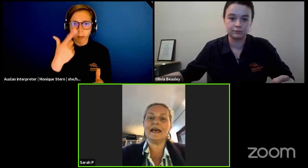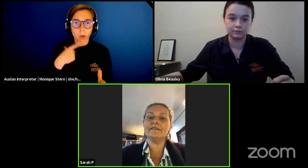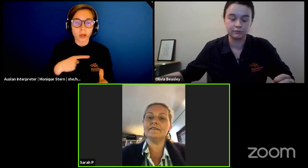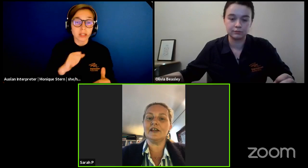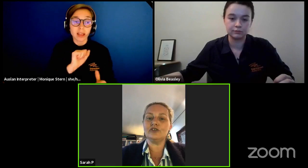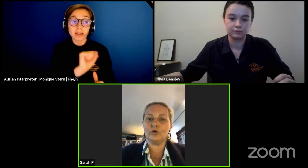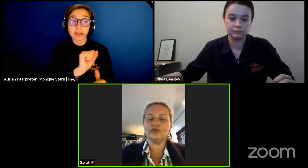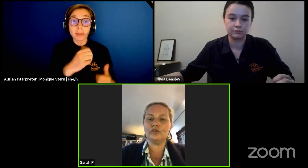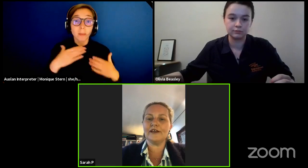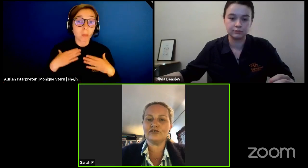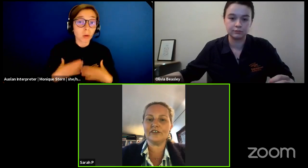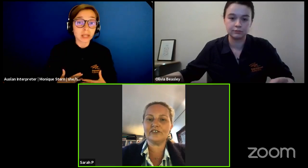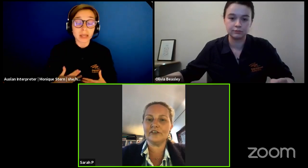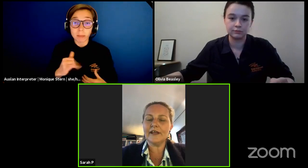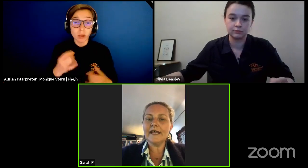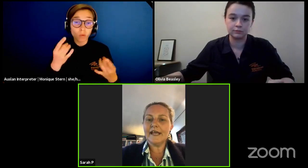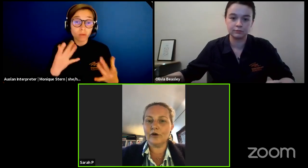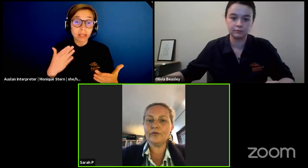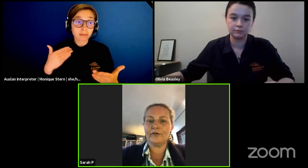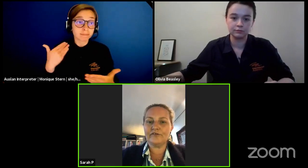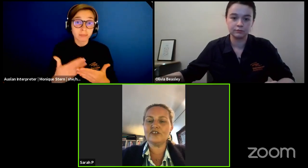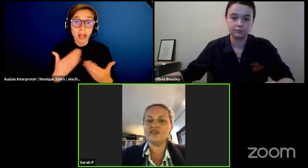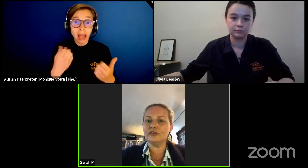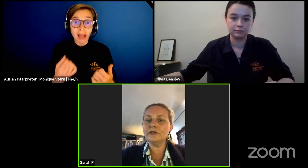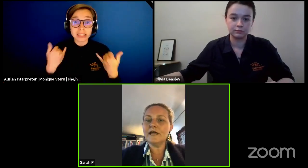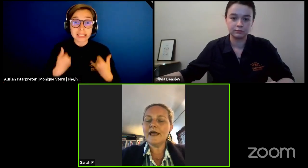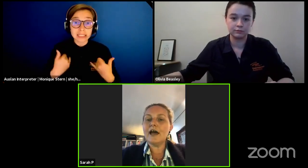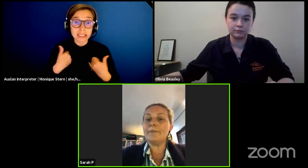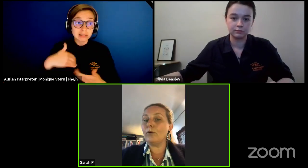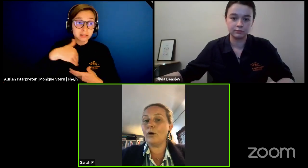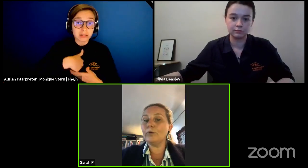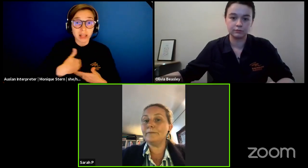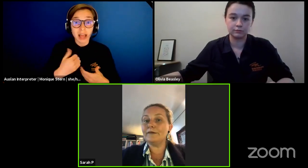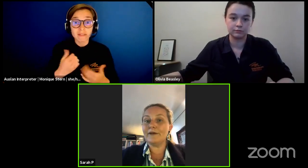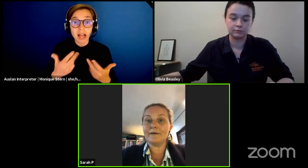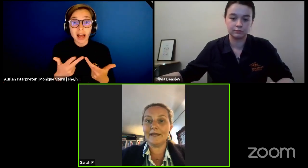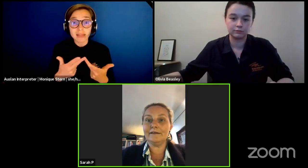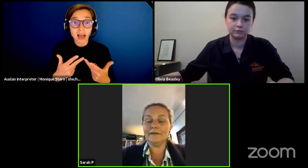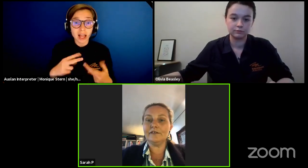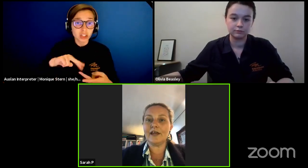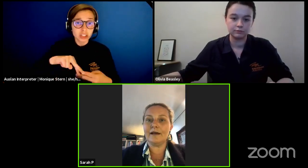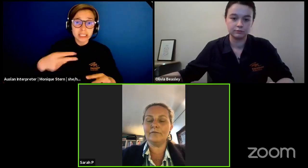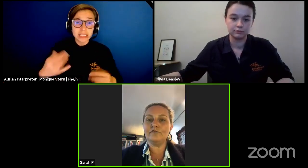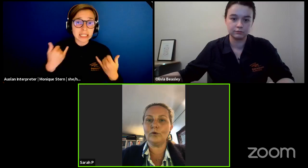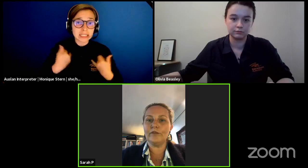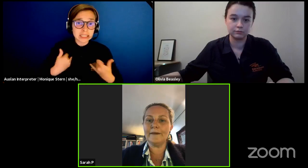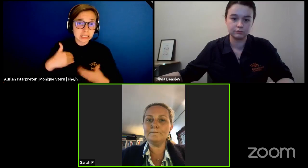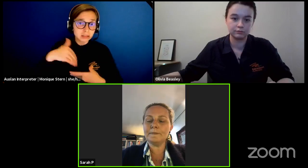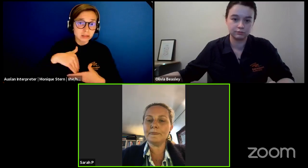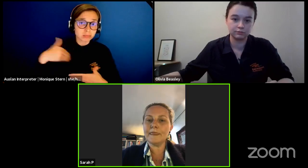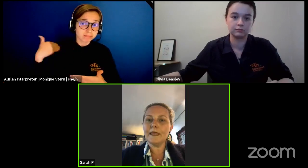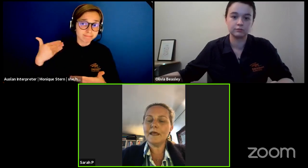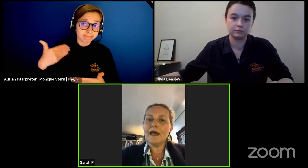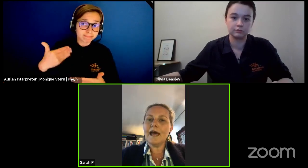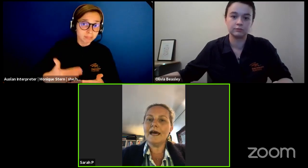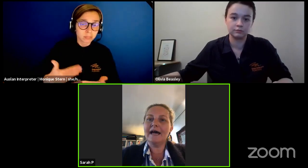things like that, that they talk to a trusted health professional about what would be recommended for them.